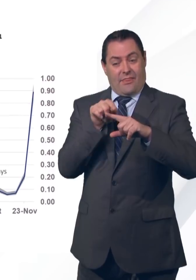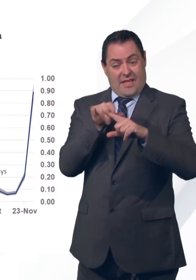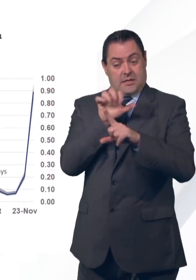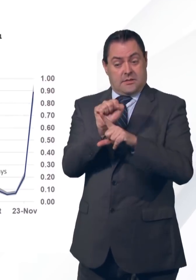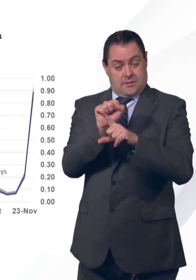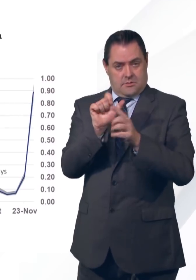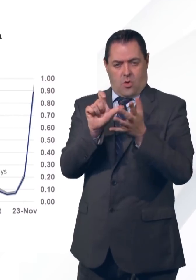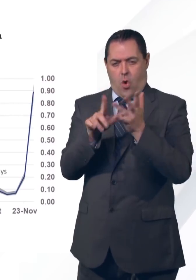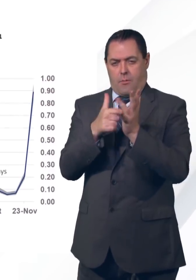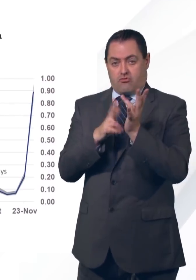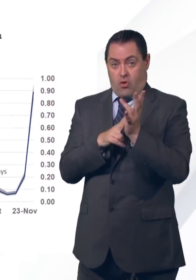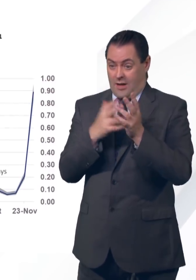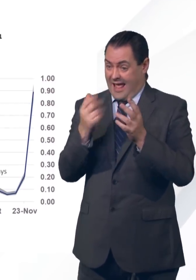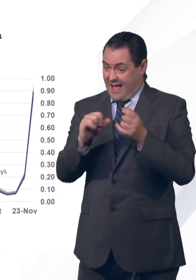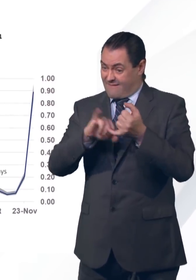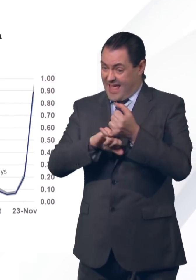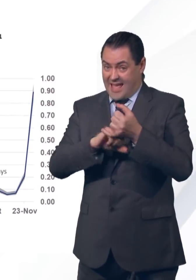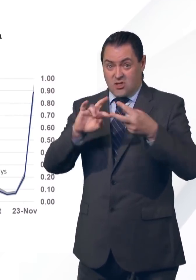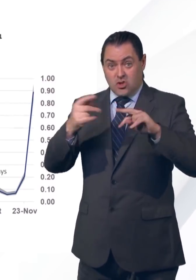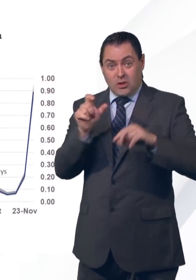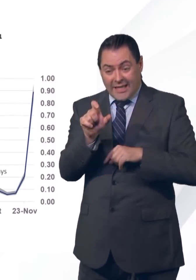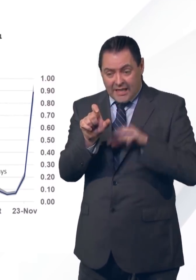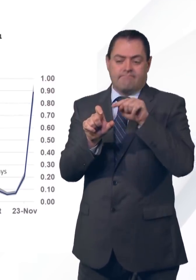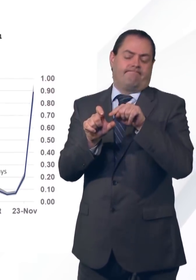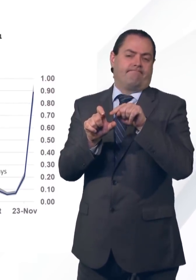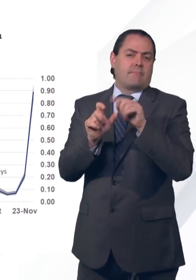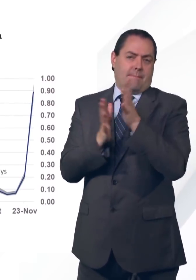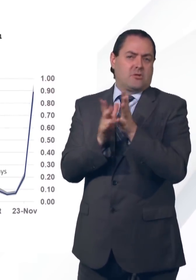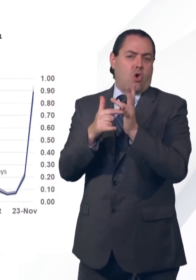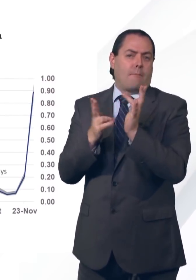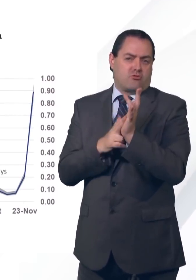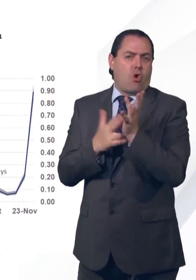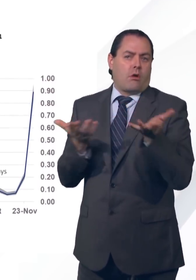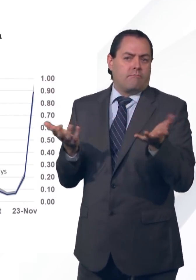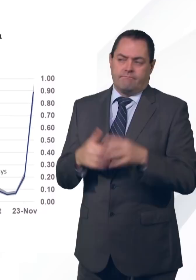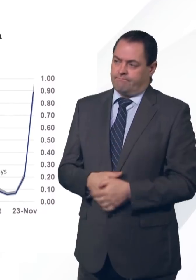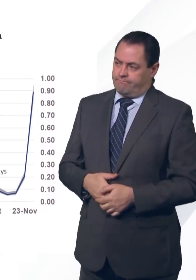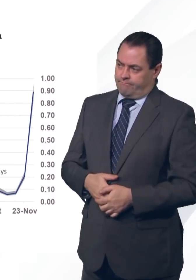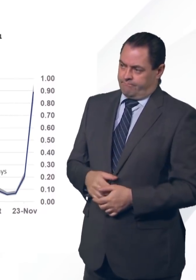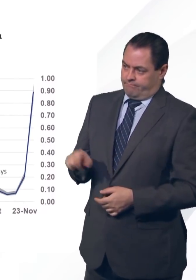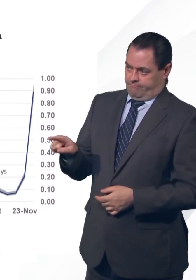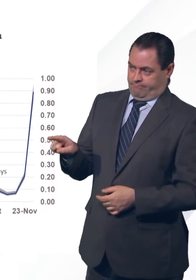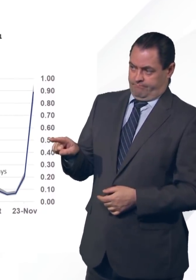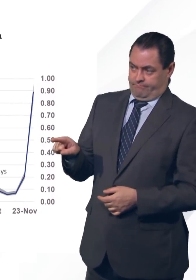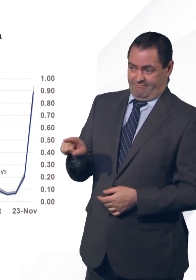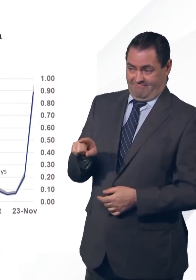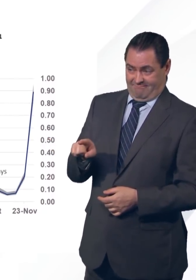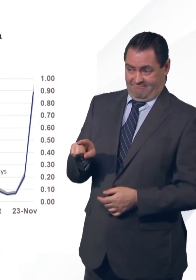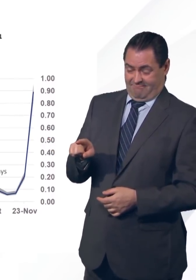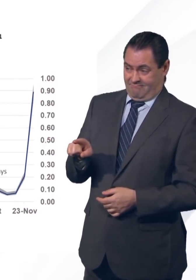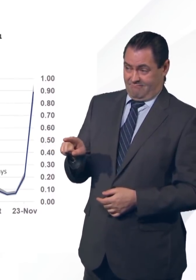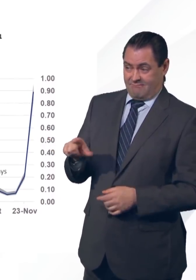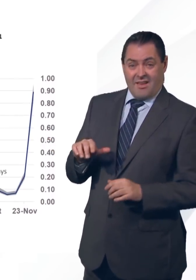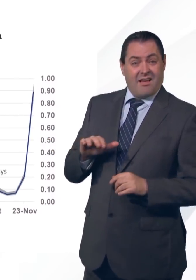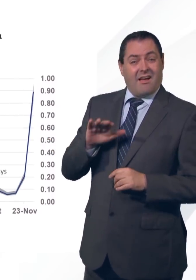all the cases now who've got this marker will have Omicron. A very small number at the bottom will not. And as you can see, whether you look at the